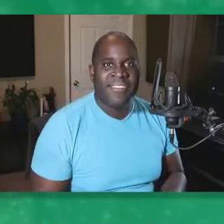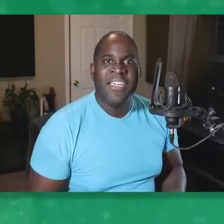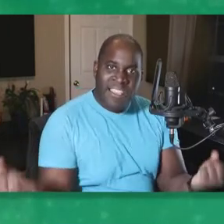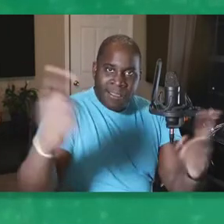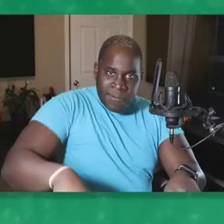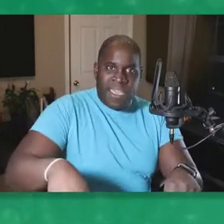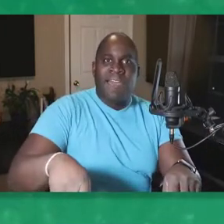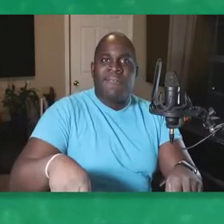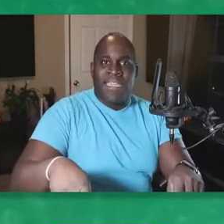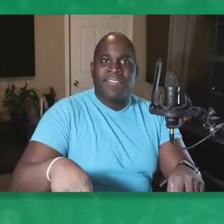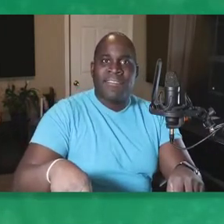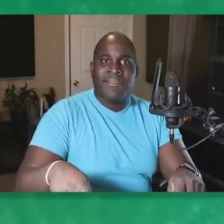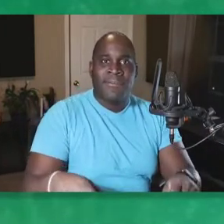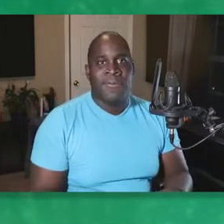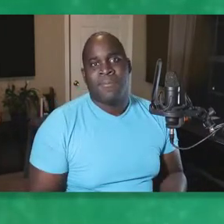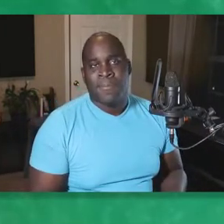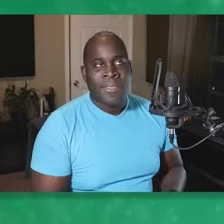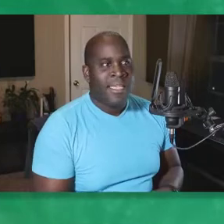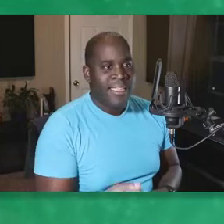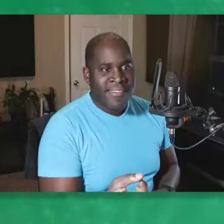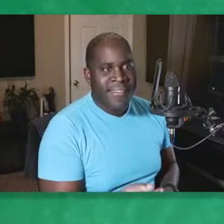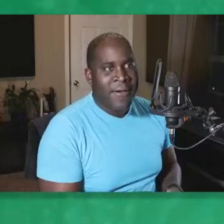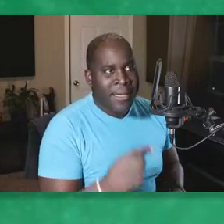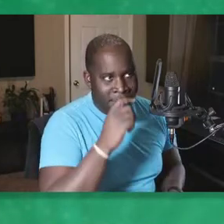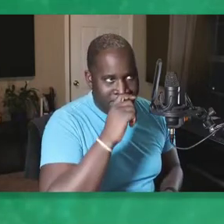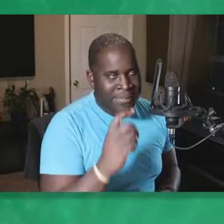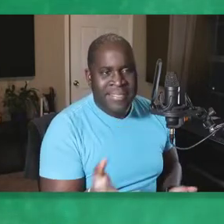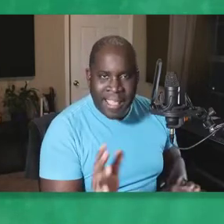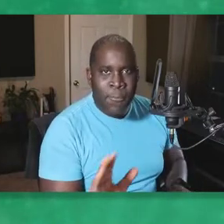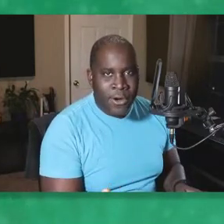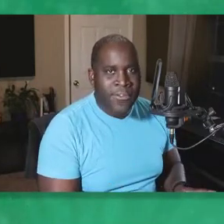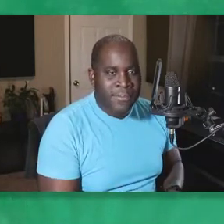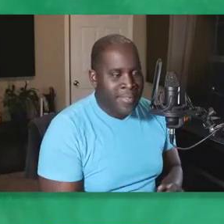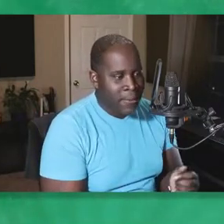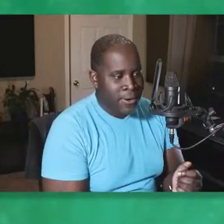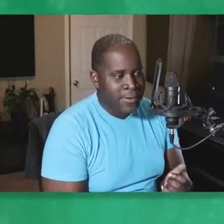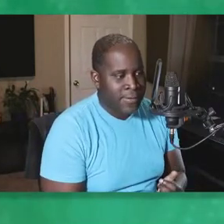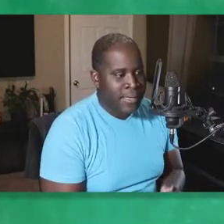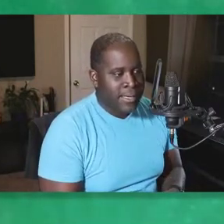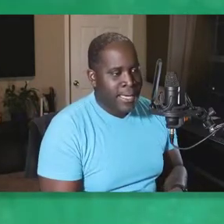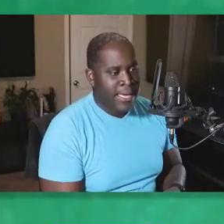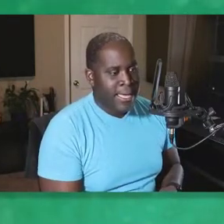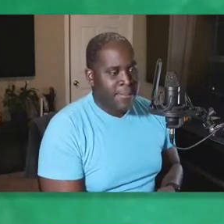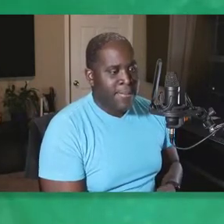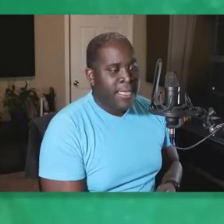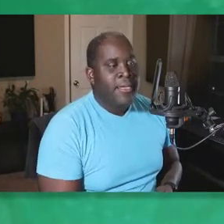this event. He says outcome. That works. That works.